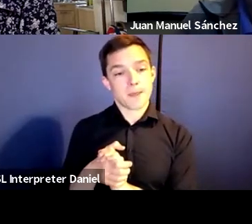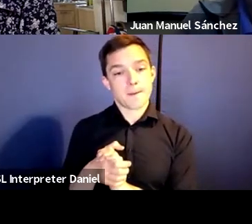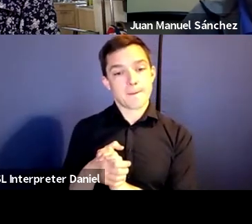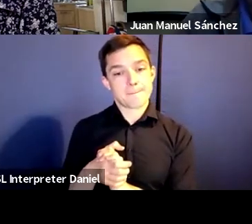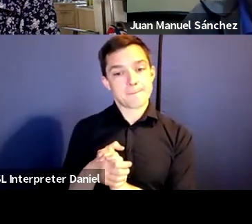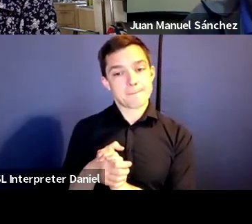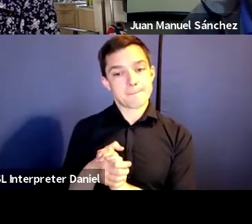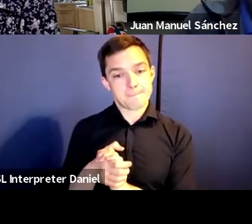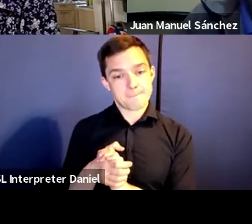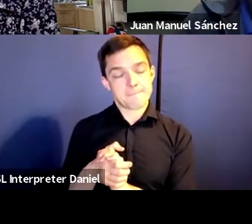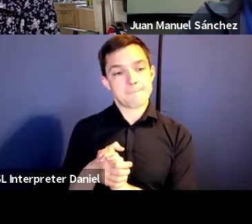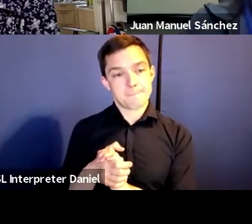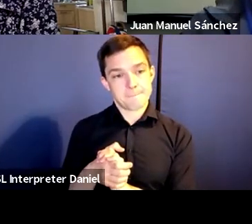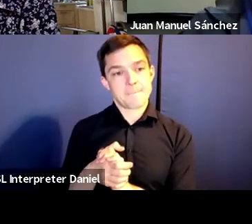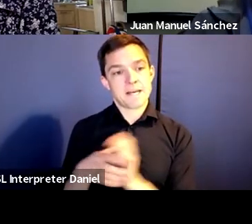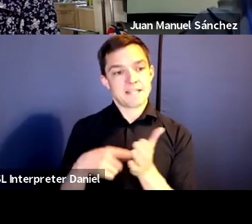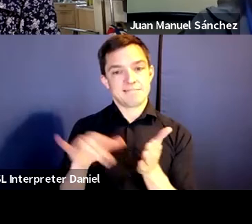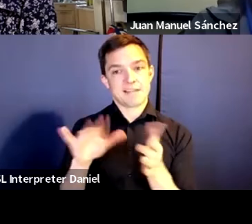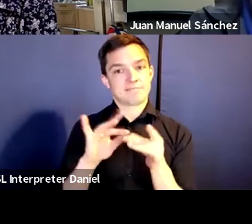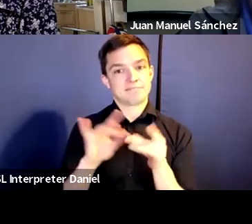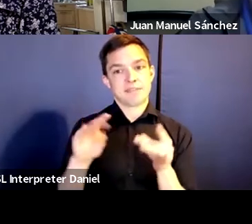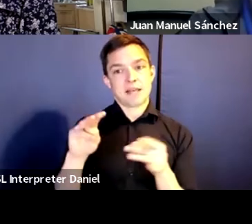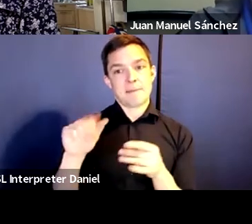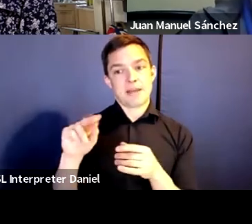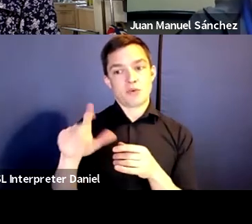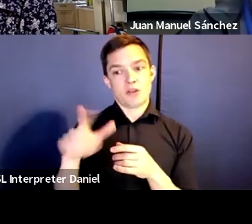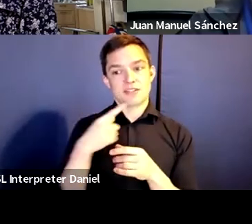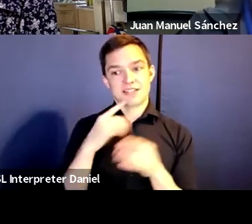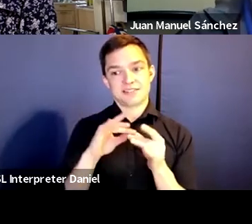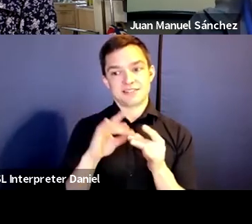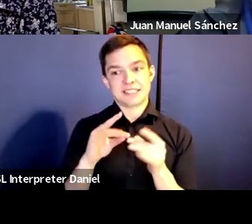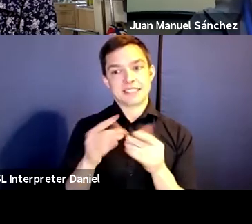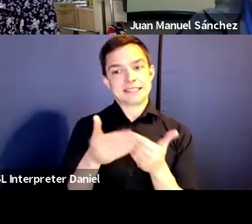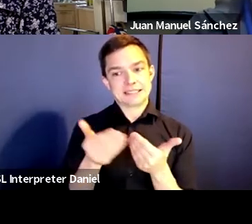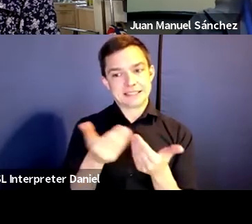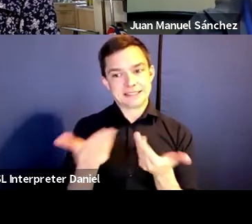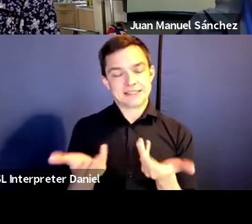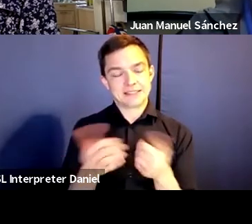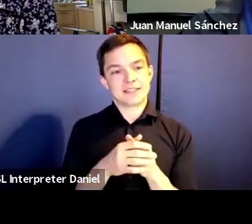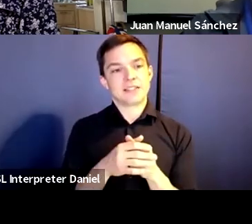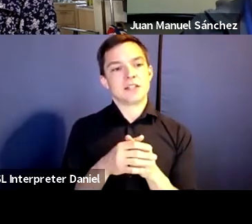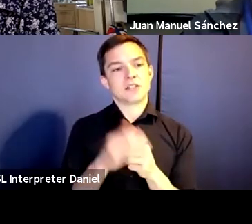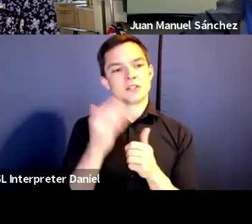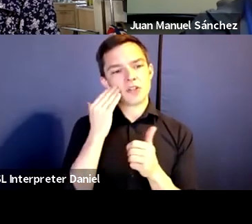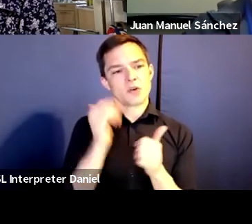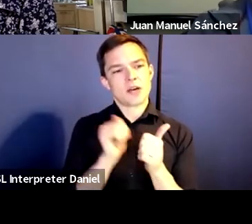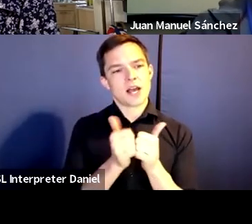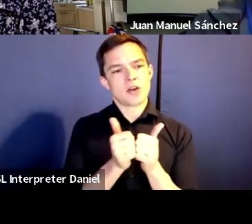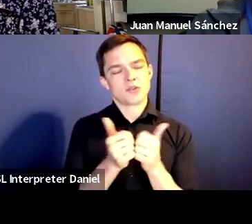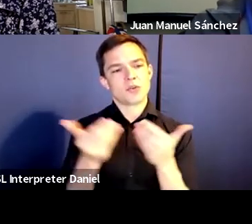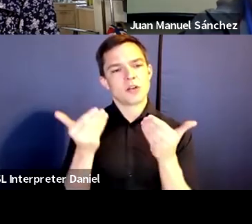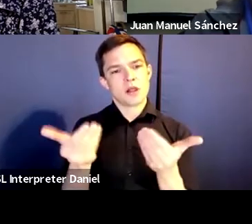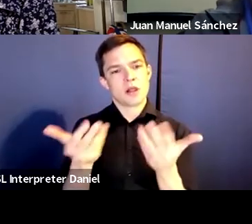this training is like Manuel said, it's easy. It's just like to know how to get well with person